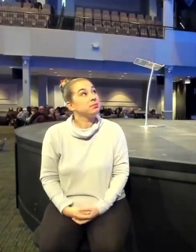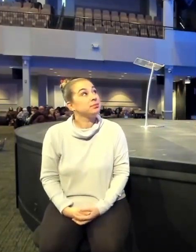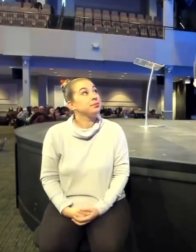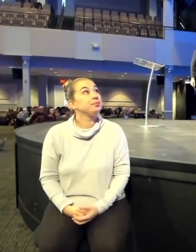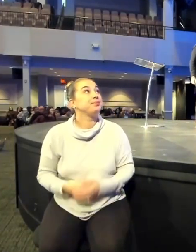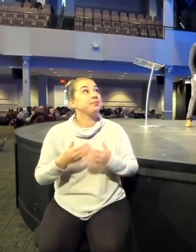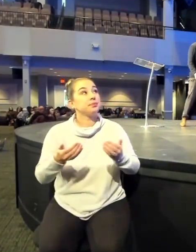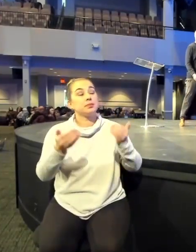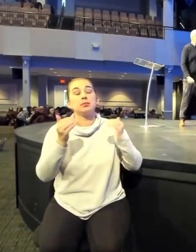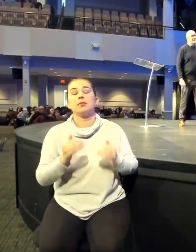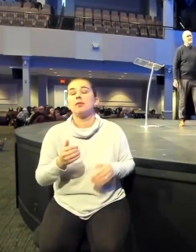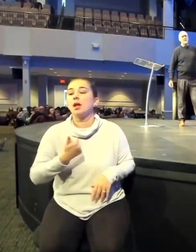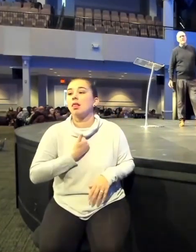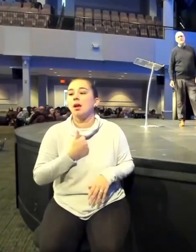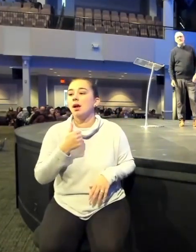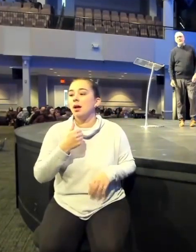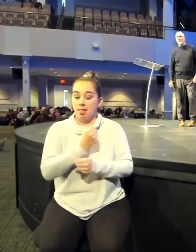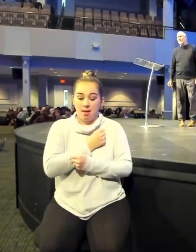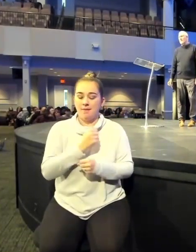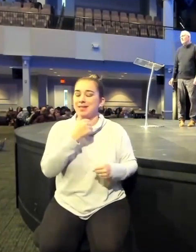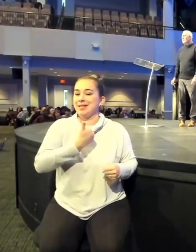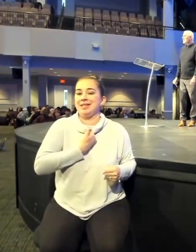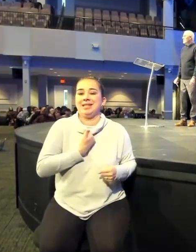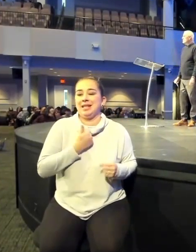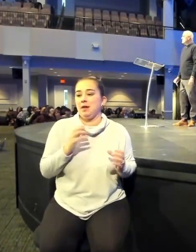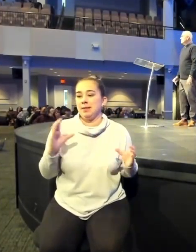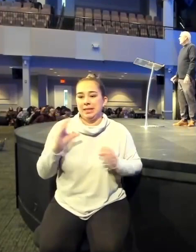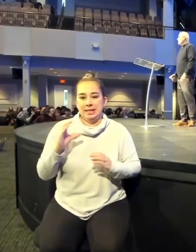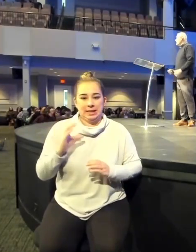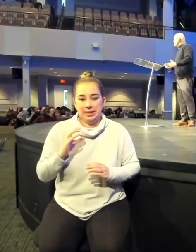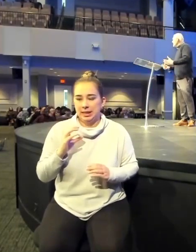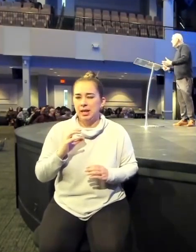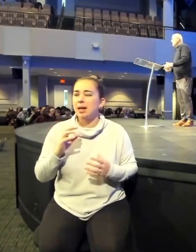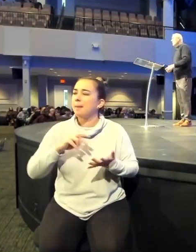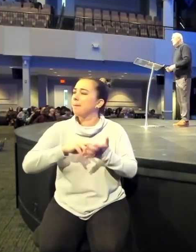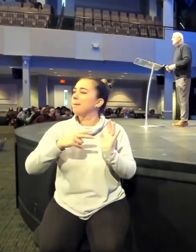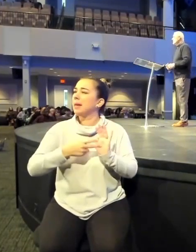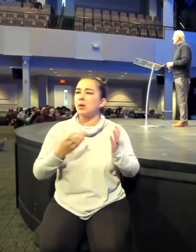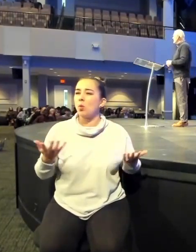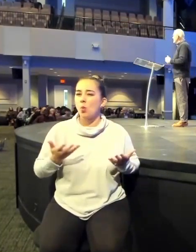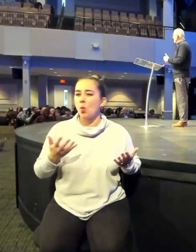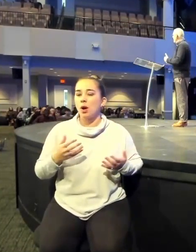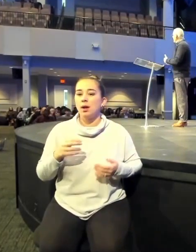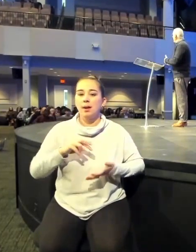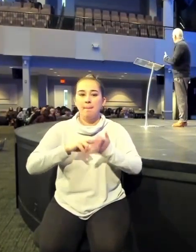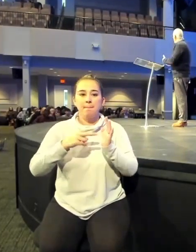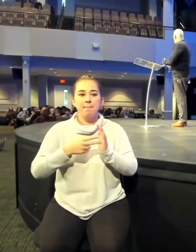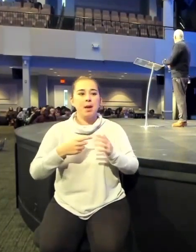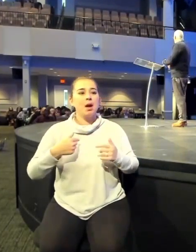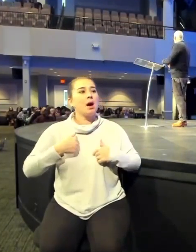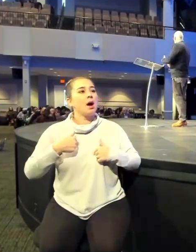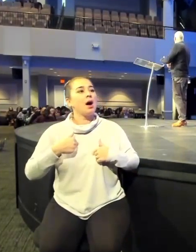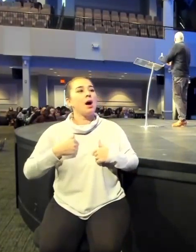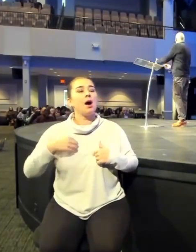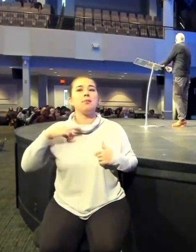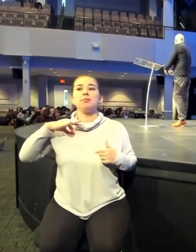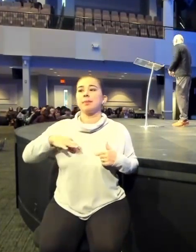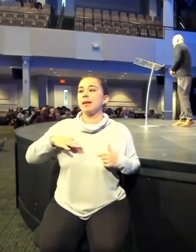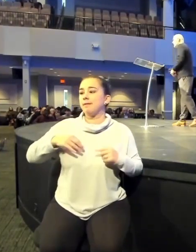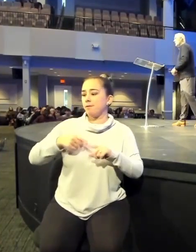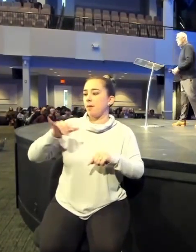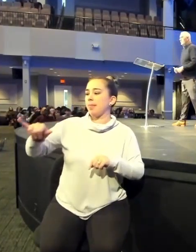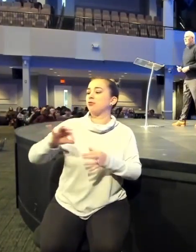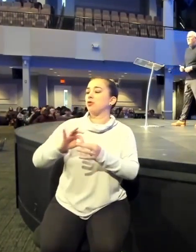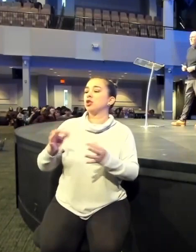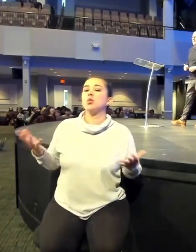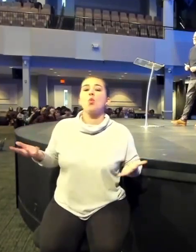Love, what is it all about? It is not self-seeking. What does this mean? It means it's not seeking what they can get out of a relationship.